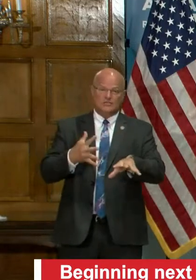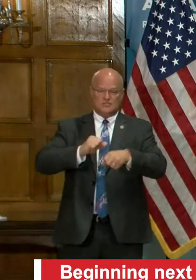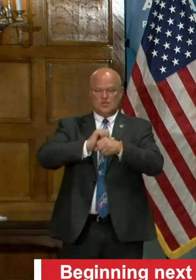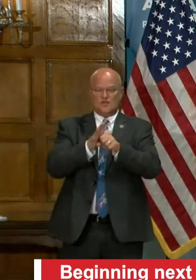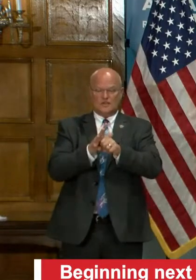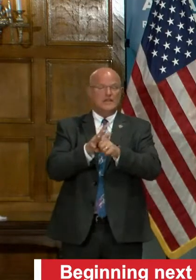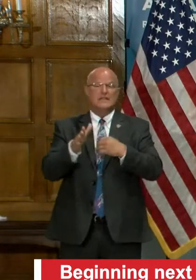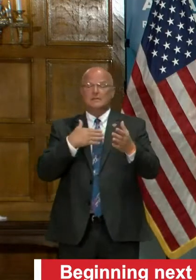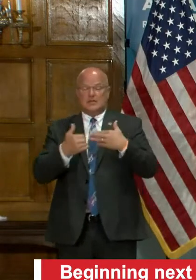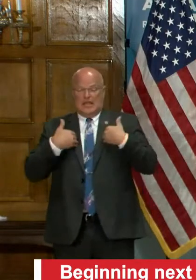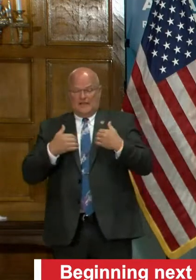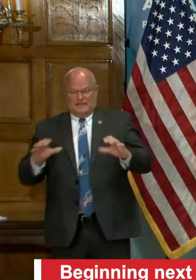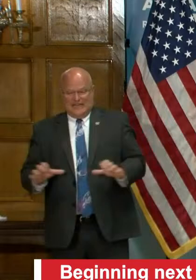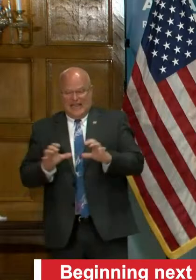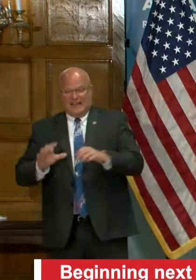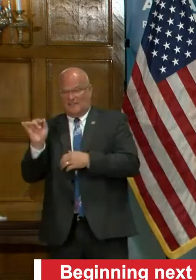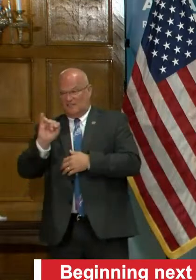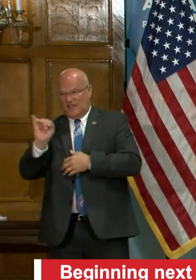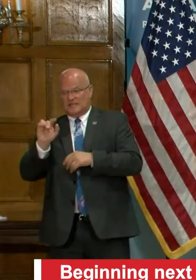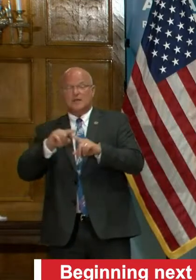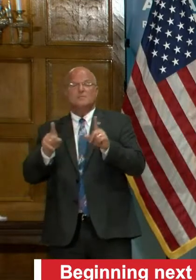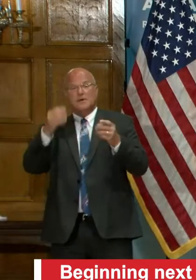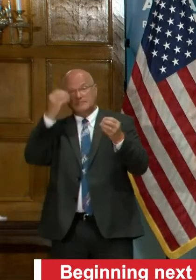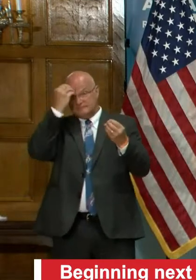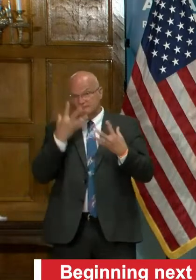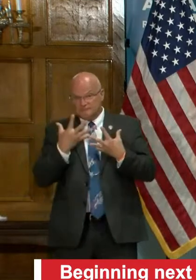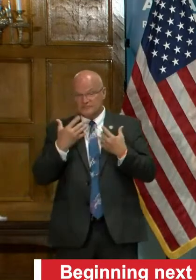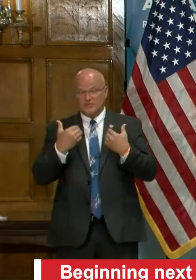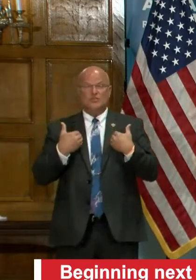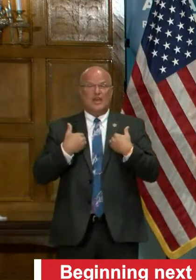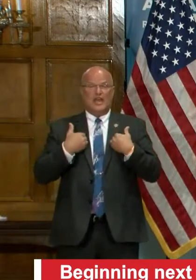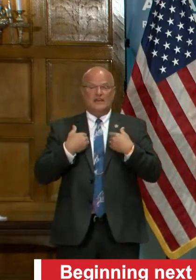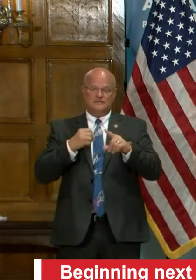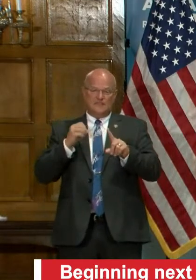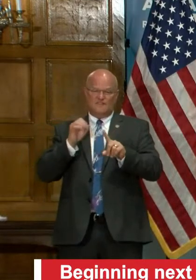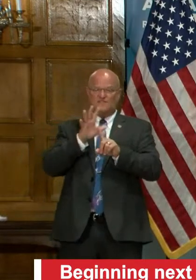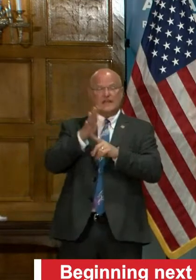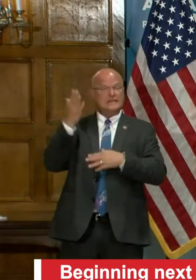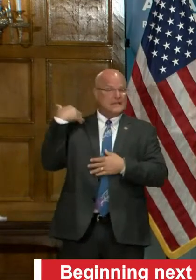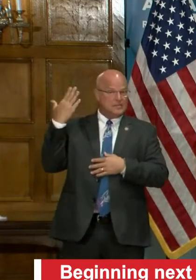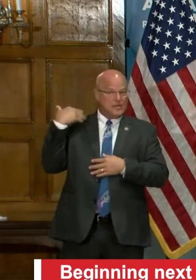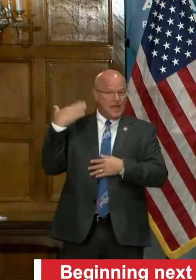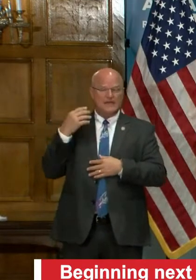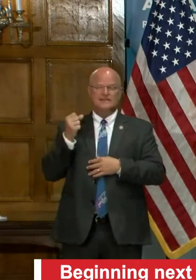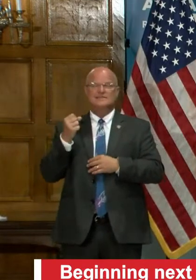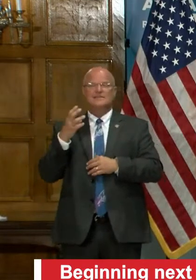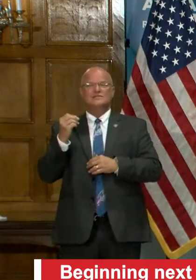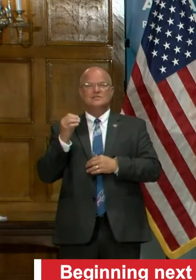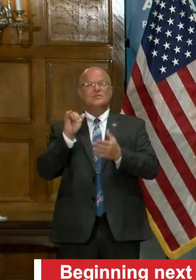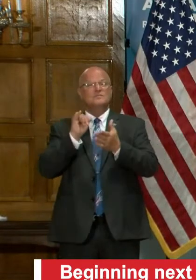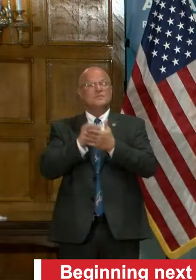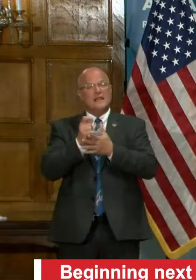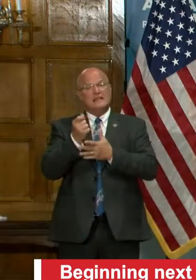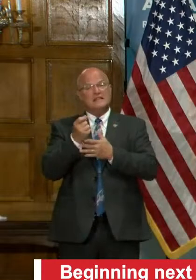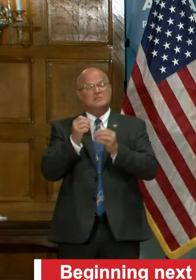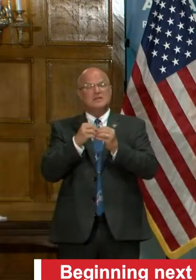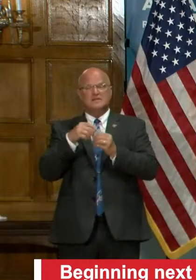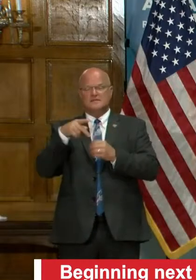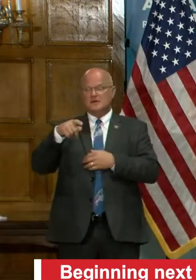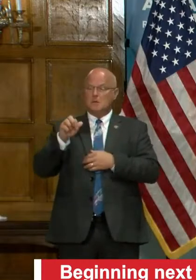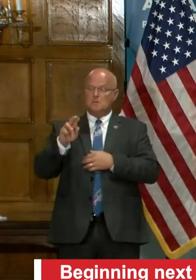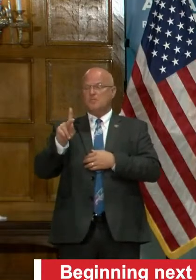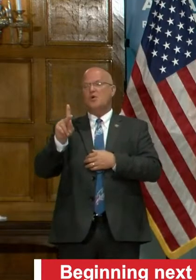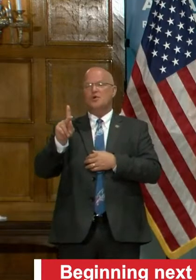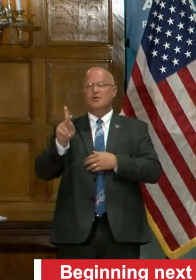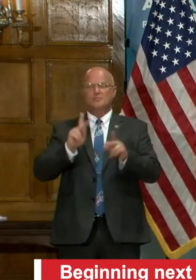doesn't tell you whether you have an active infection, but it would tell you whether you were infected in the past. And so, that's a little bit of a perk for